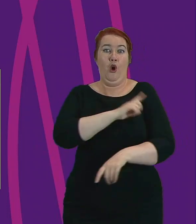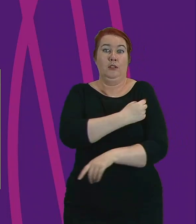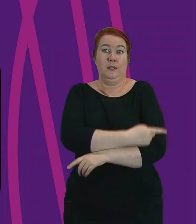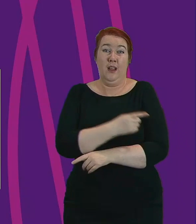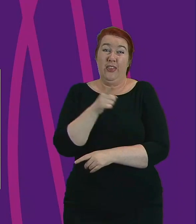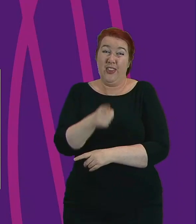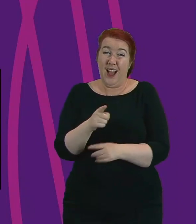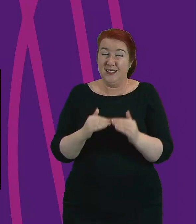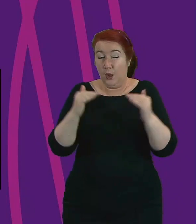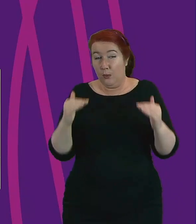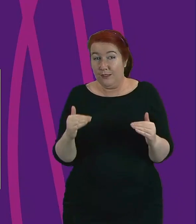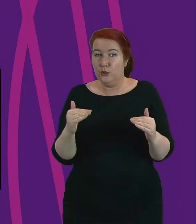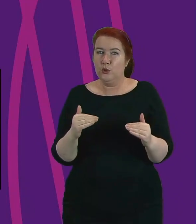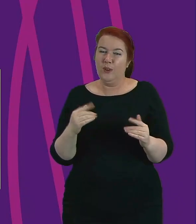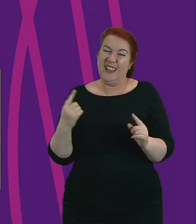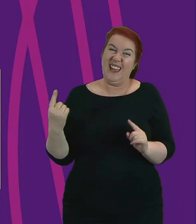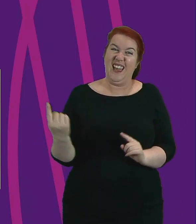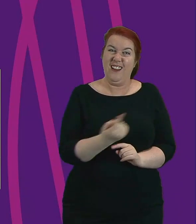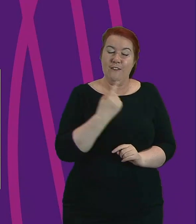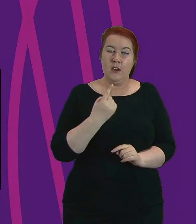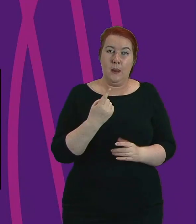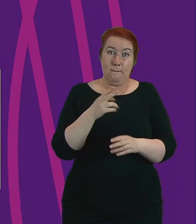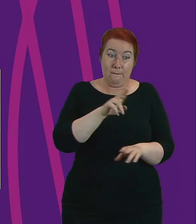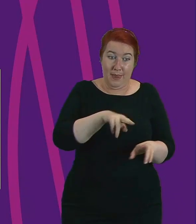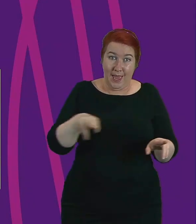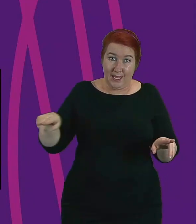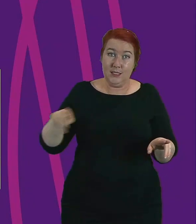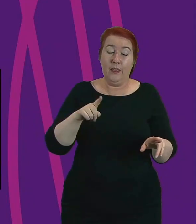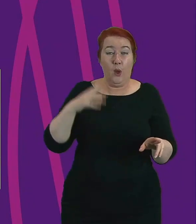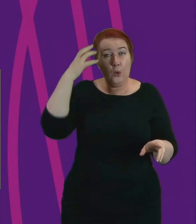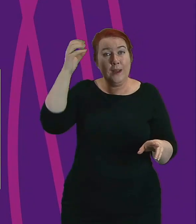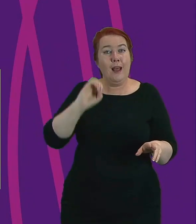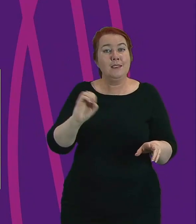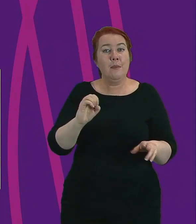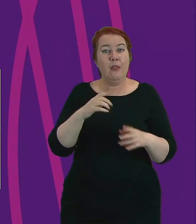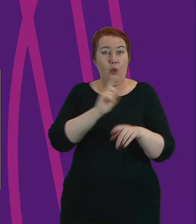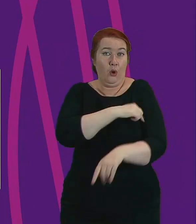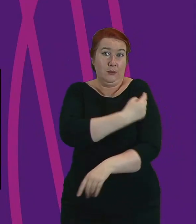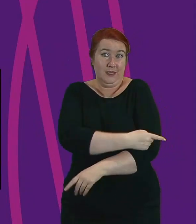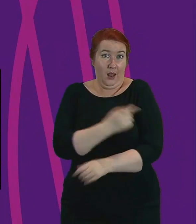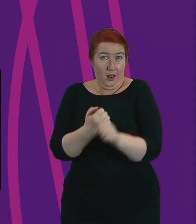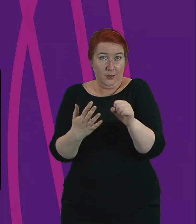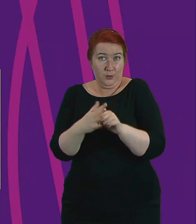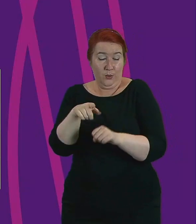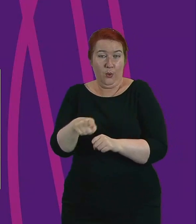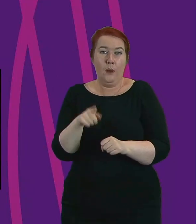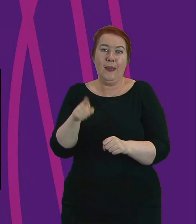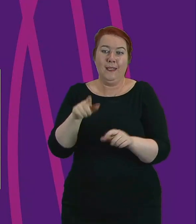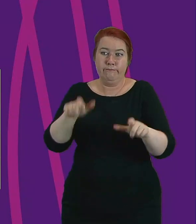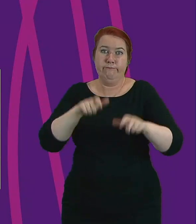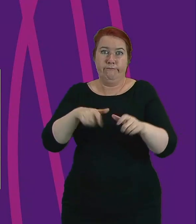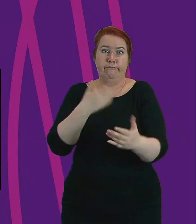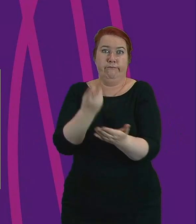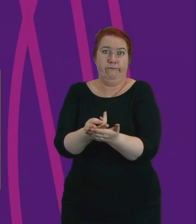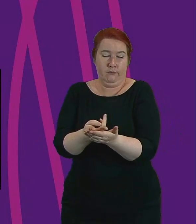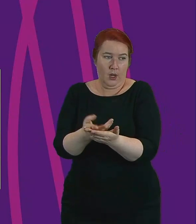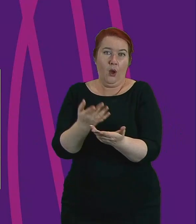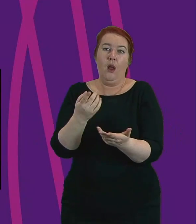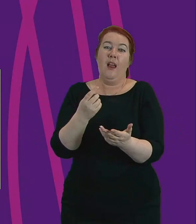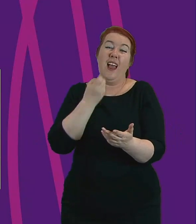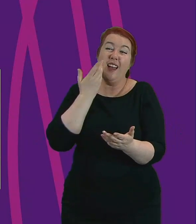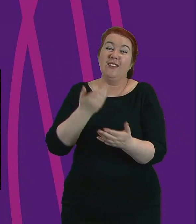bed in the Queen Elizabeth Hospital being occupied every single day for a year. That's how many delayed